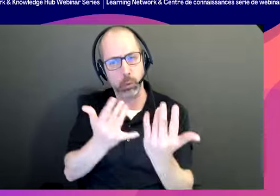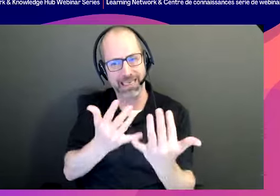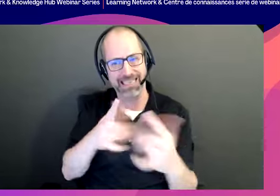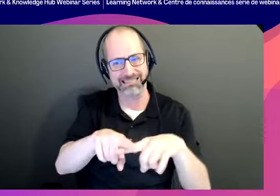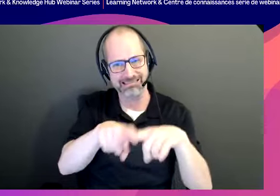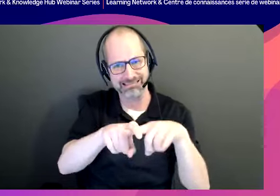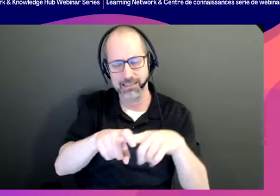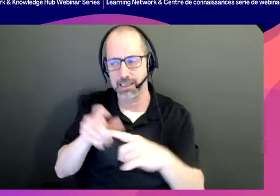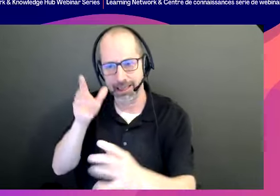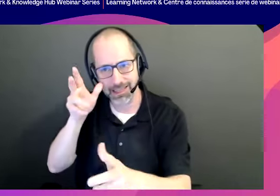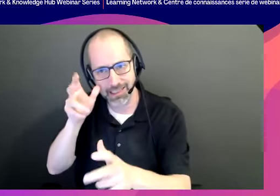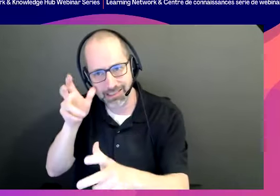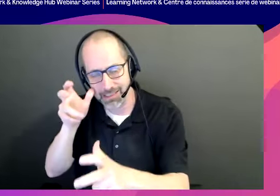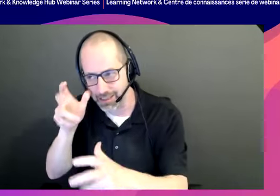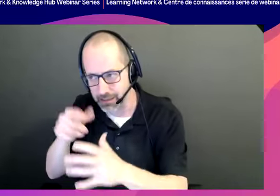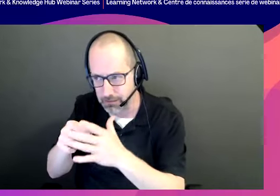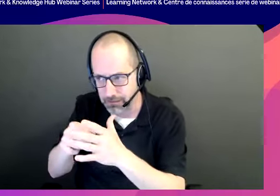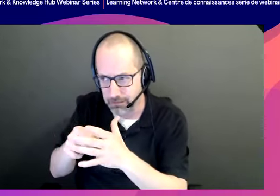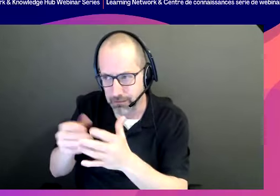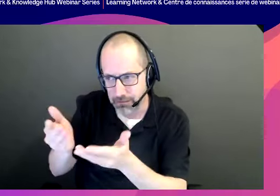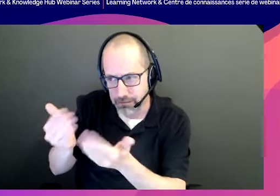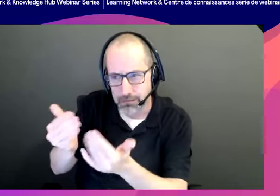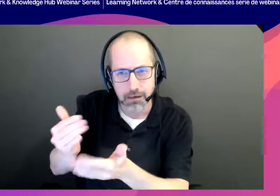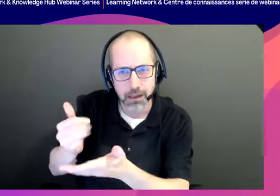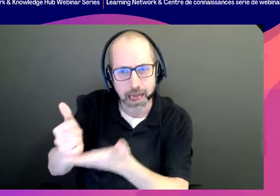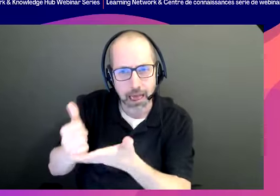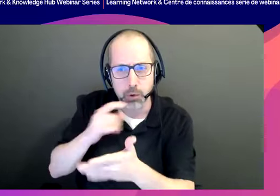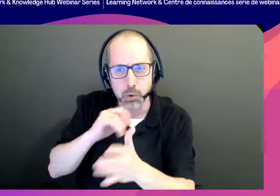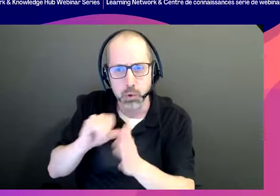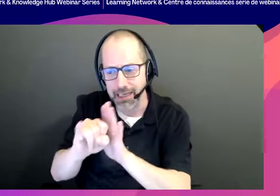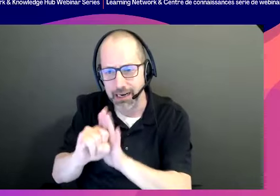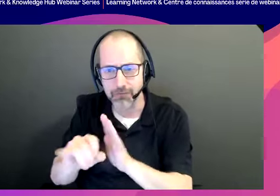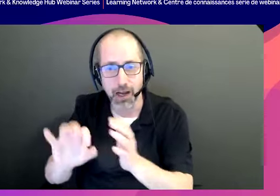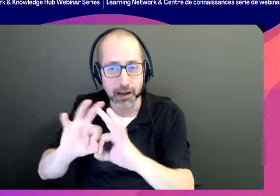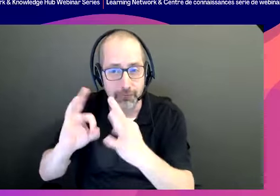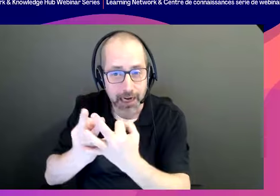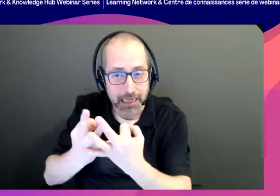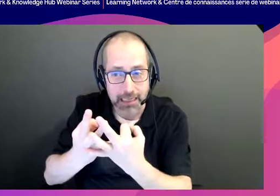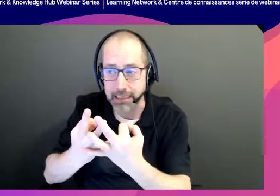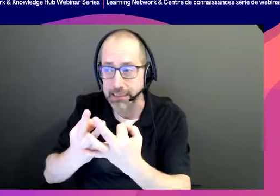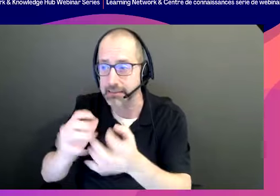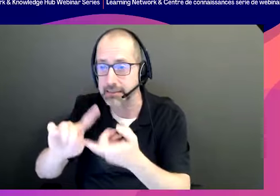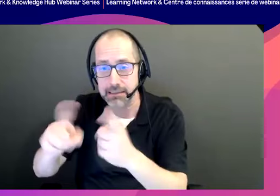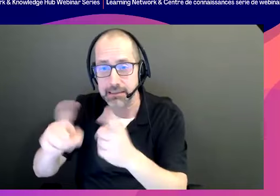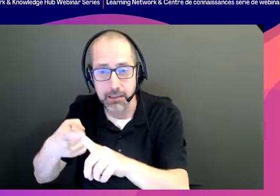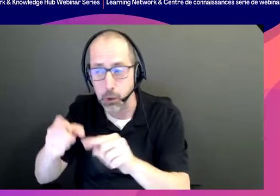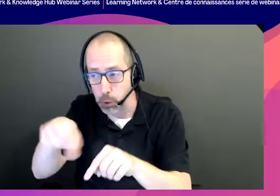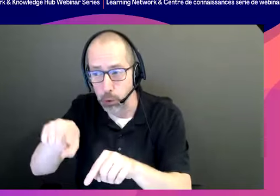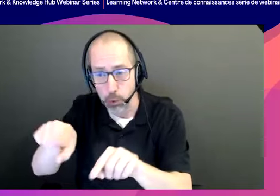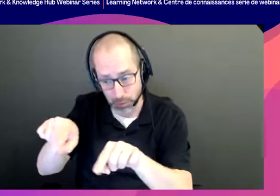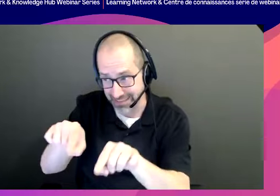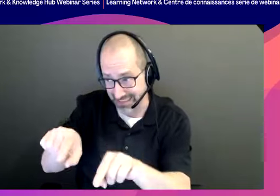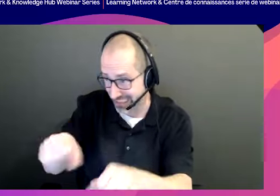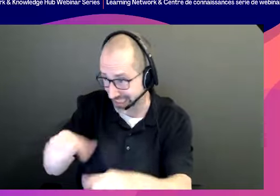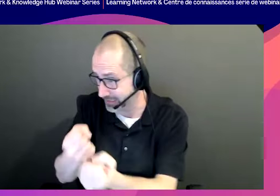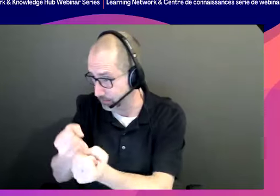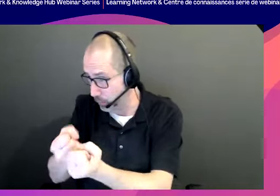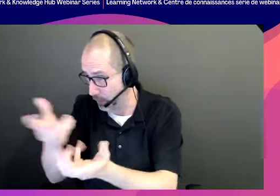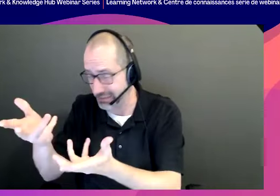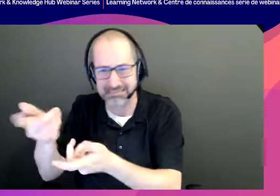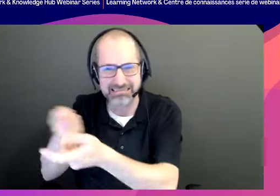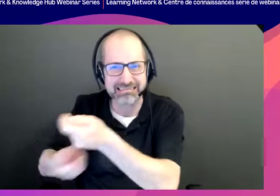Help her identify friends or family that she can call on for support. Or sometimes people have moved